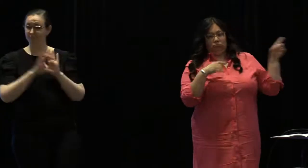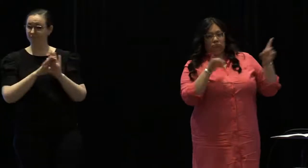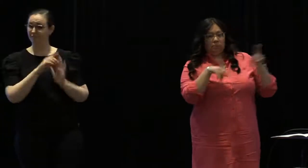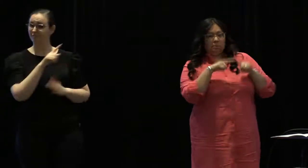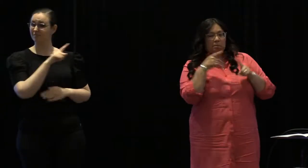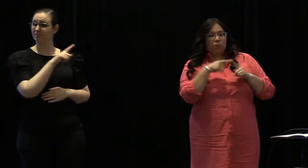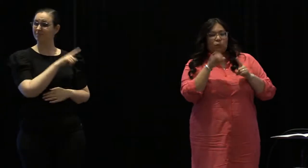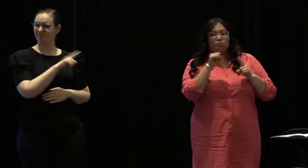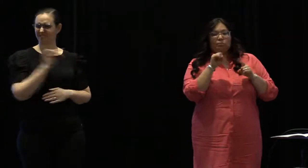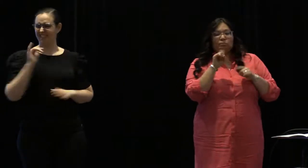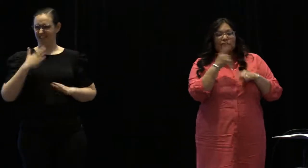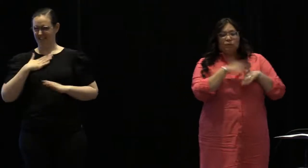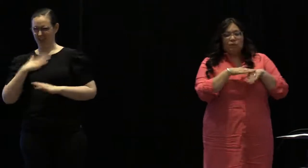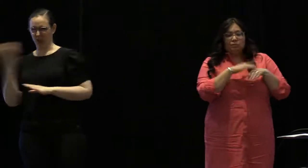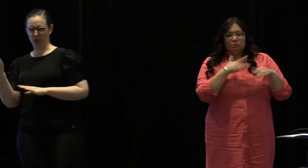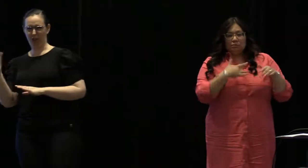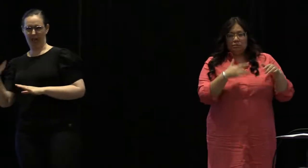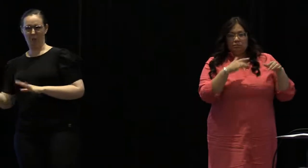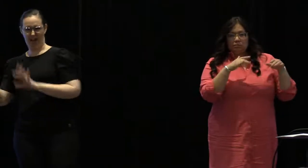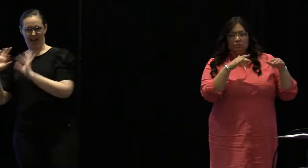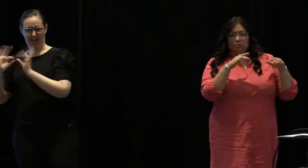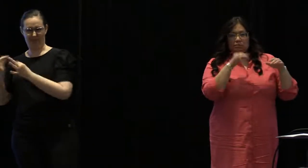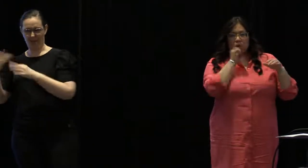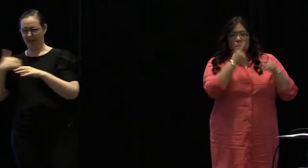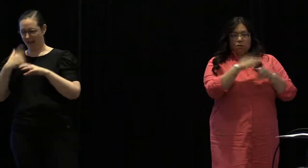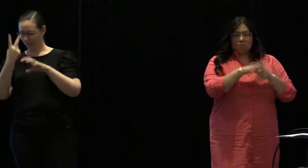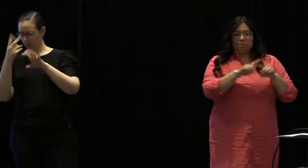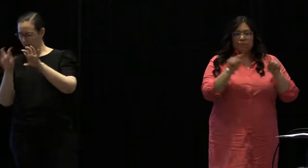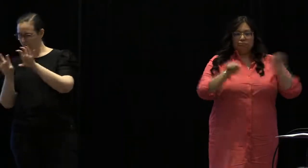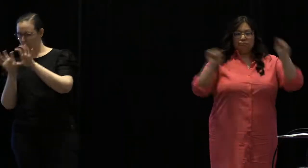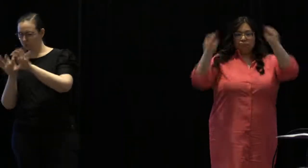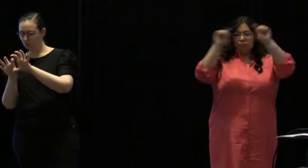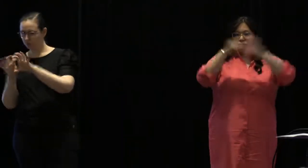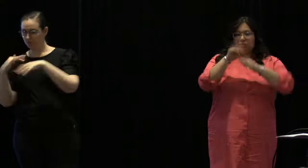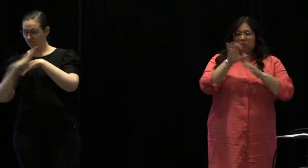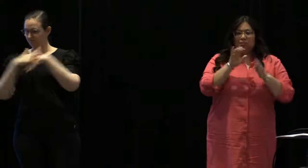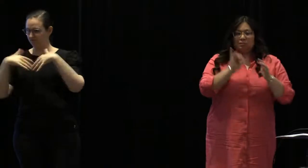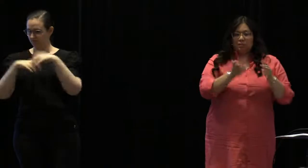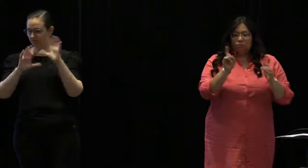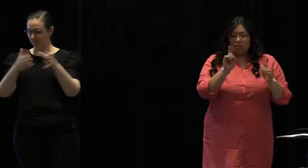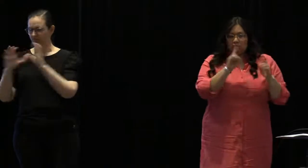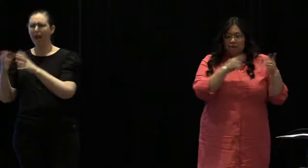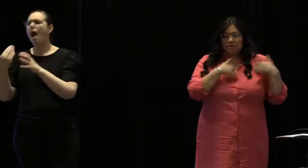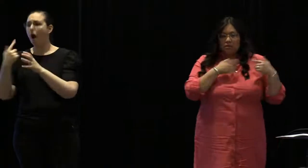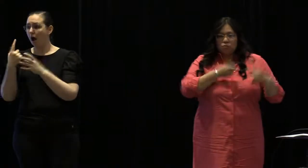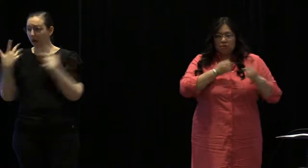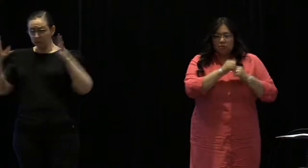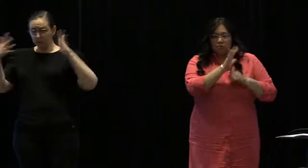dot just outside of Chilliwack, where my Point family comes from.